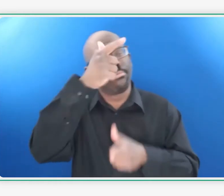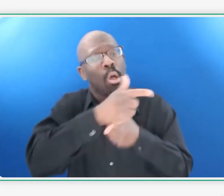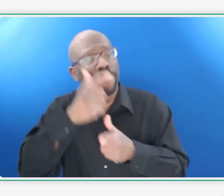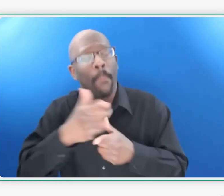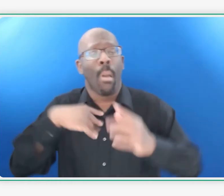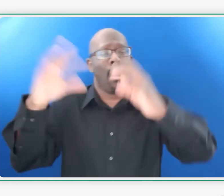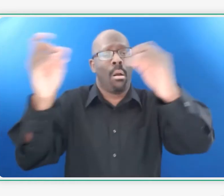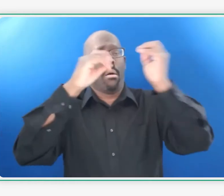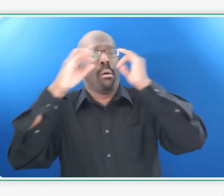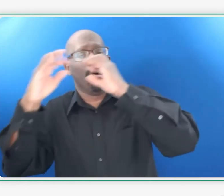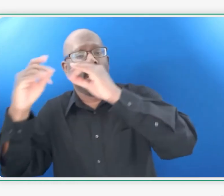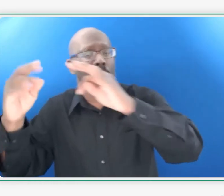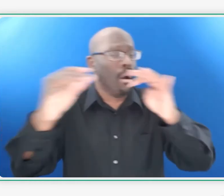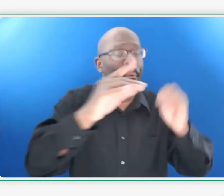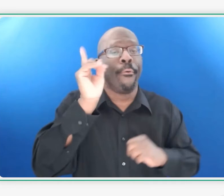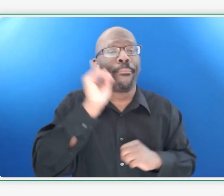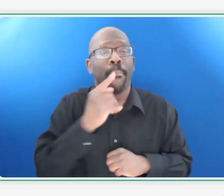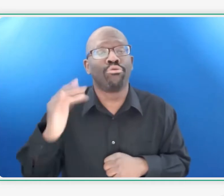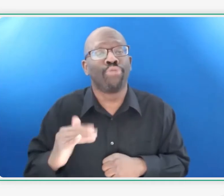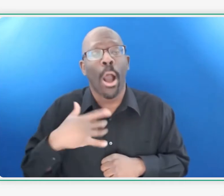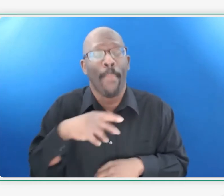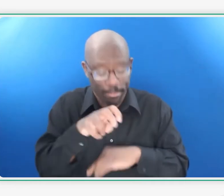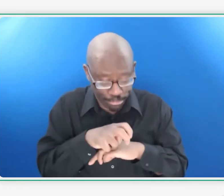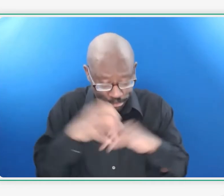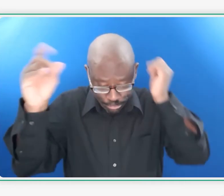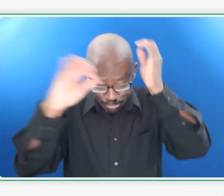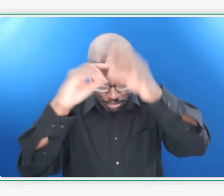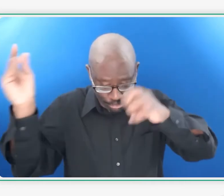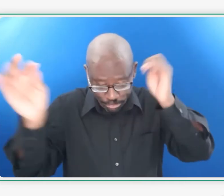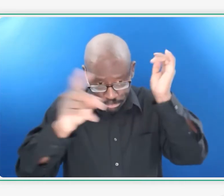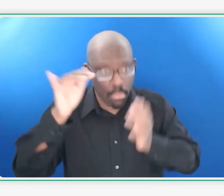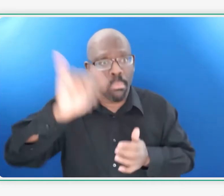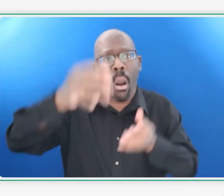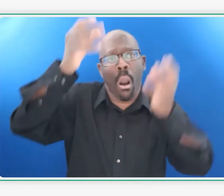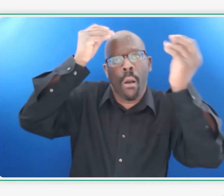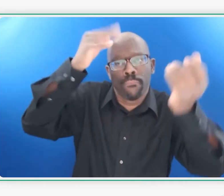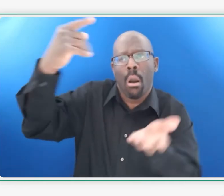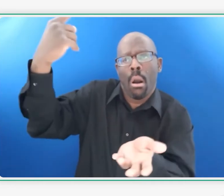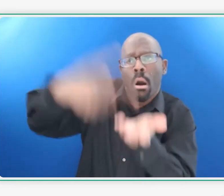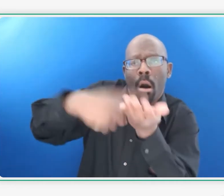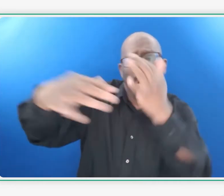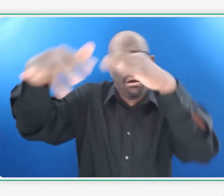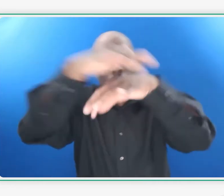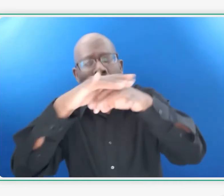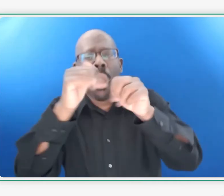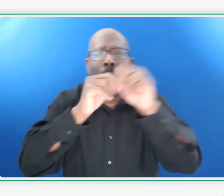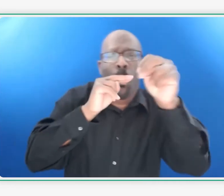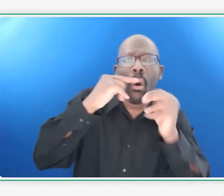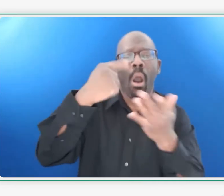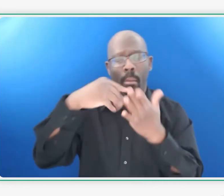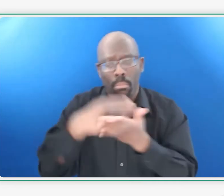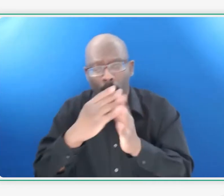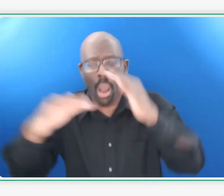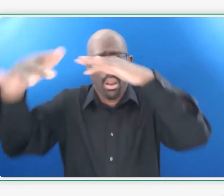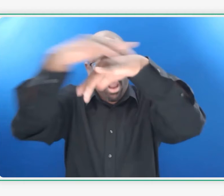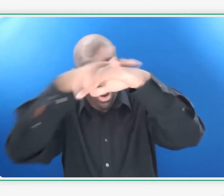which discusses the point that oftentimes at the dinner table, families are discussing different topics, but deaf children aren't privy to